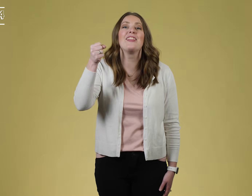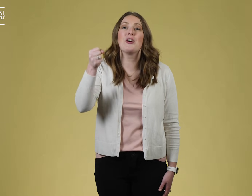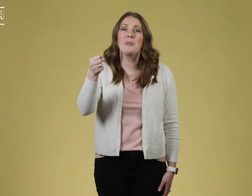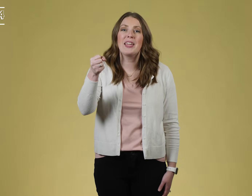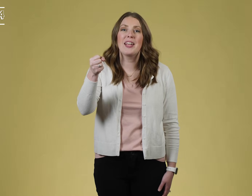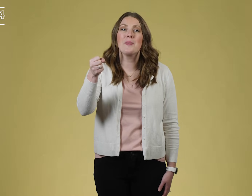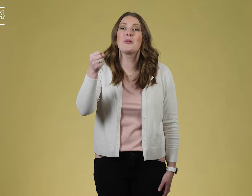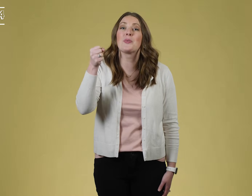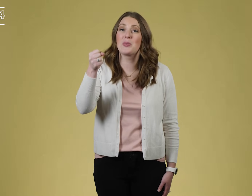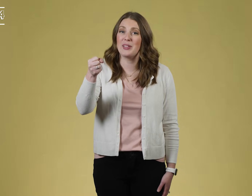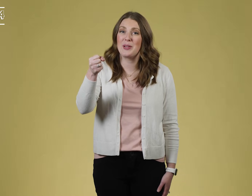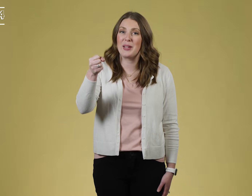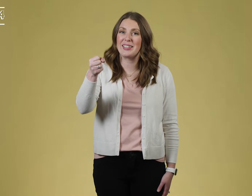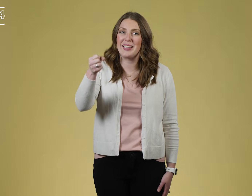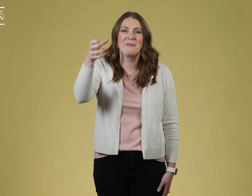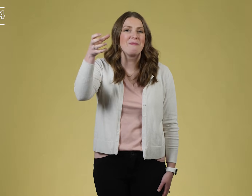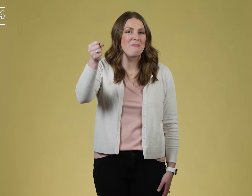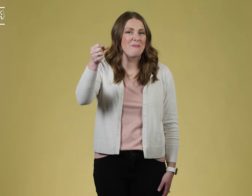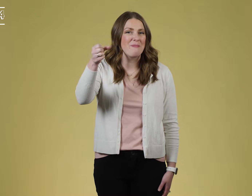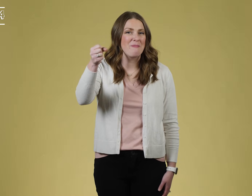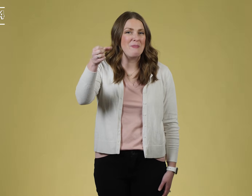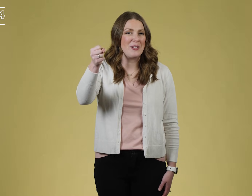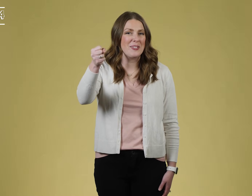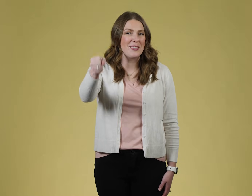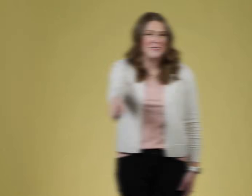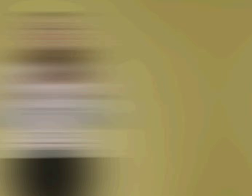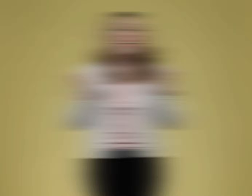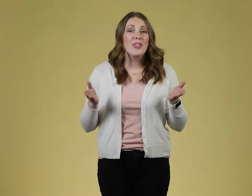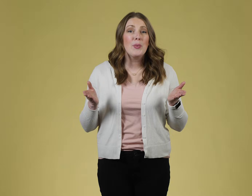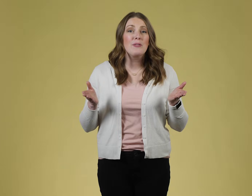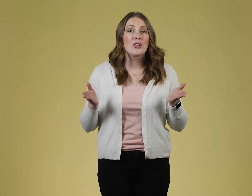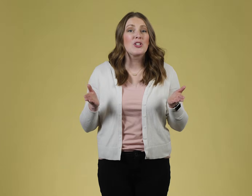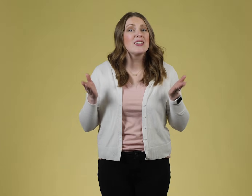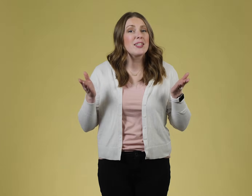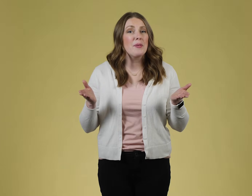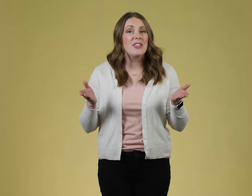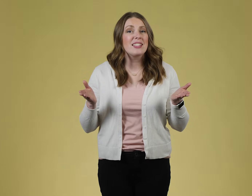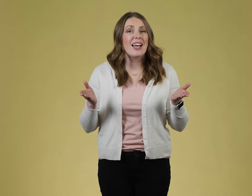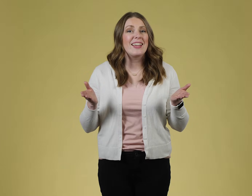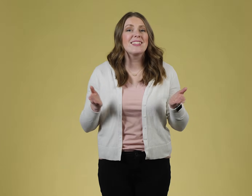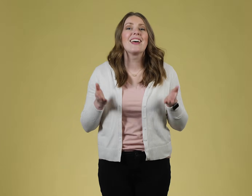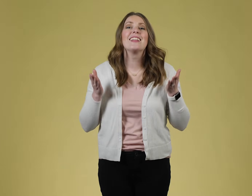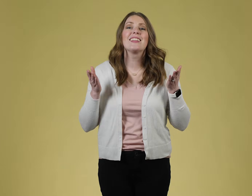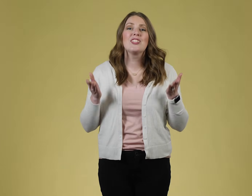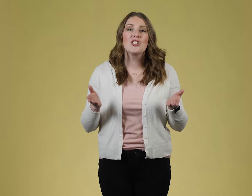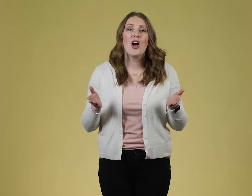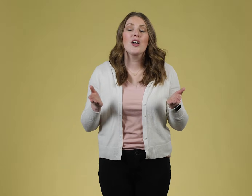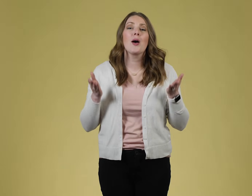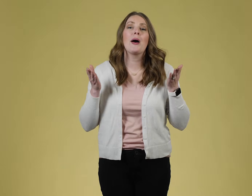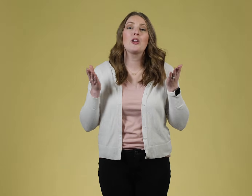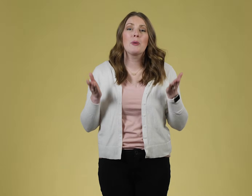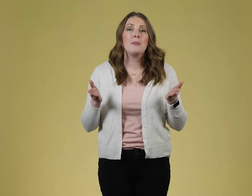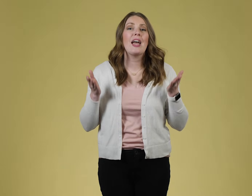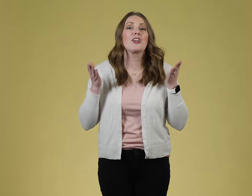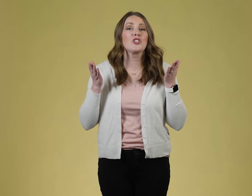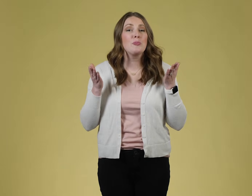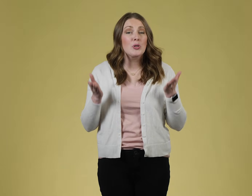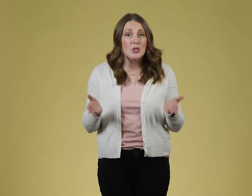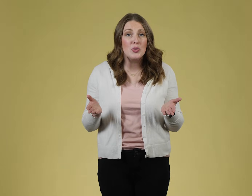they'll pick it up really quickly. Milk. Now that we've learned some of these signs, let's talk about your baby actually producing